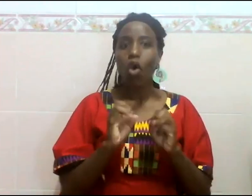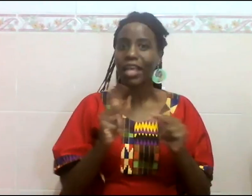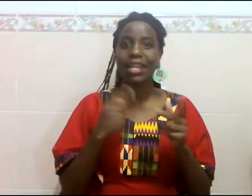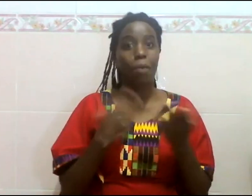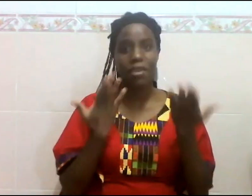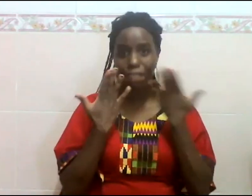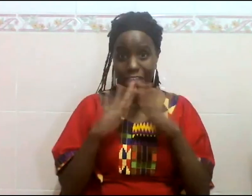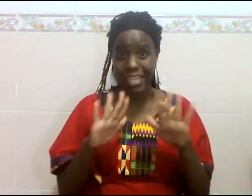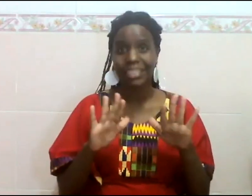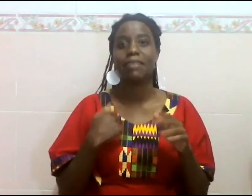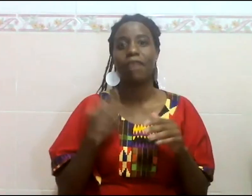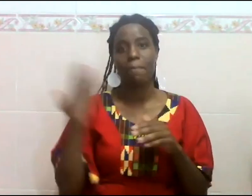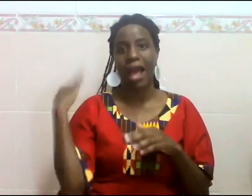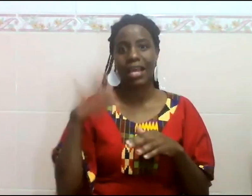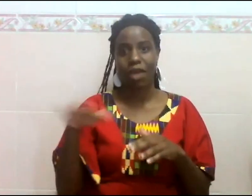the background with my microphone off.